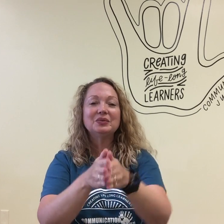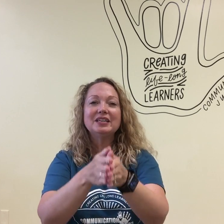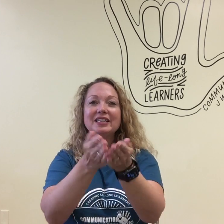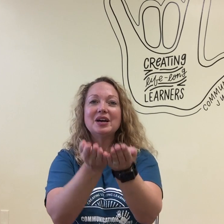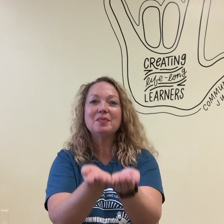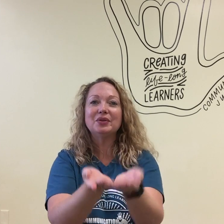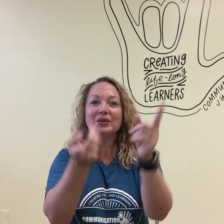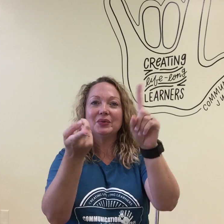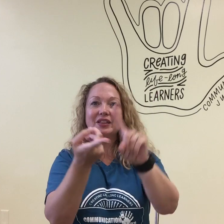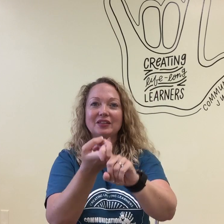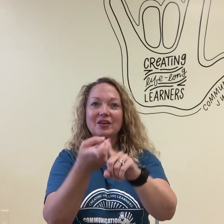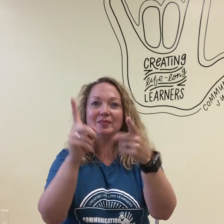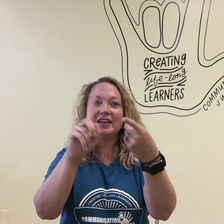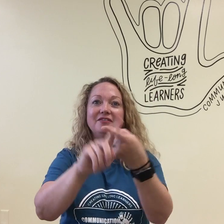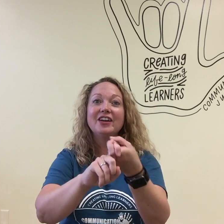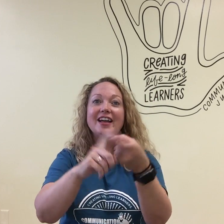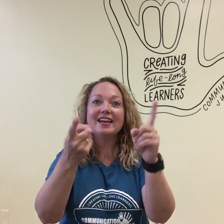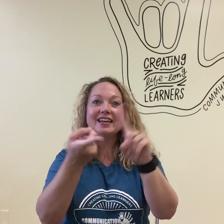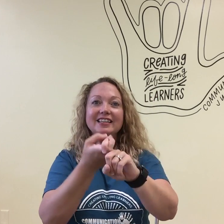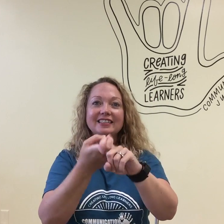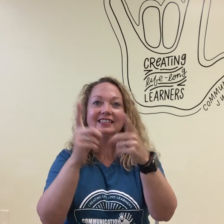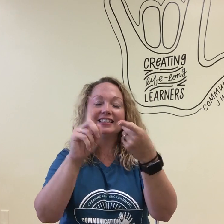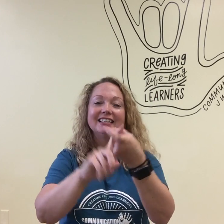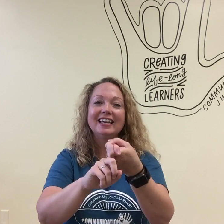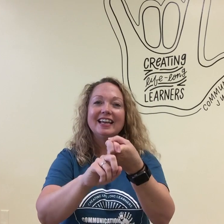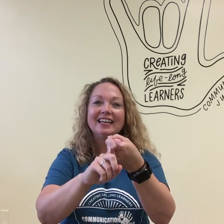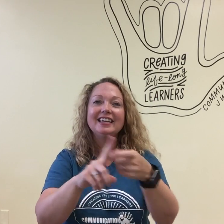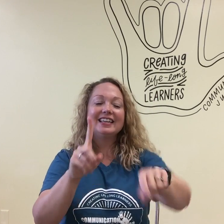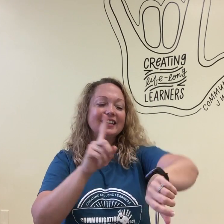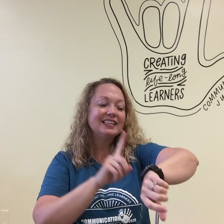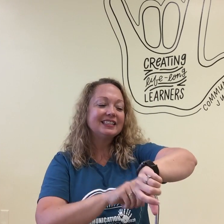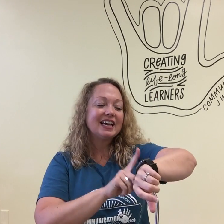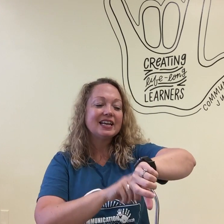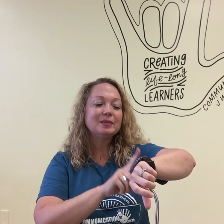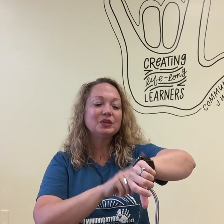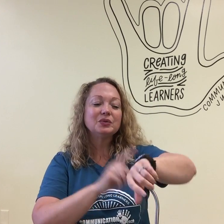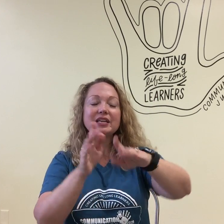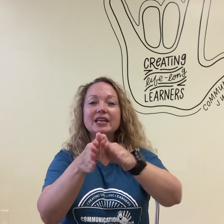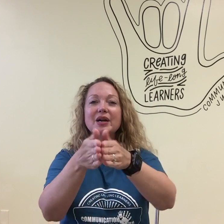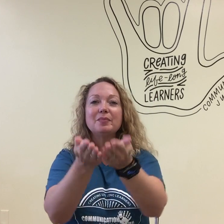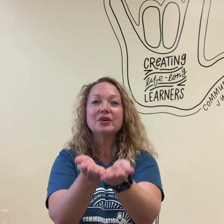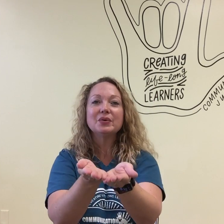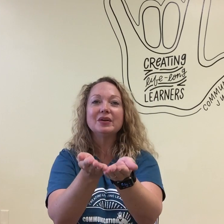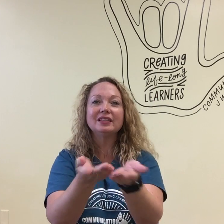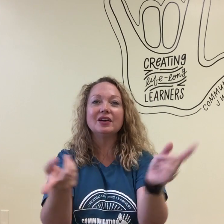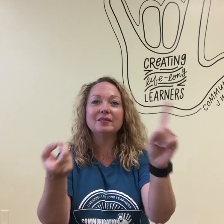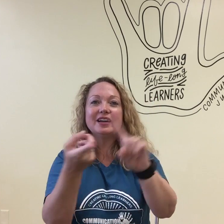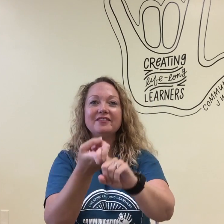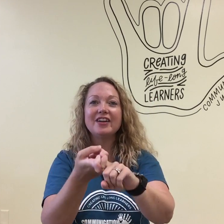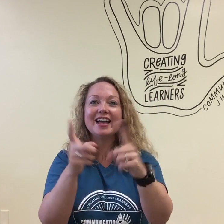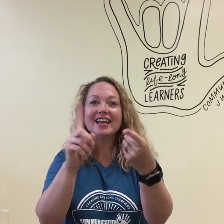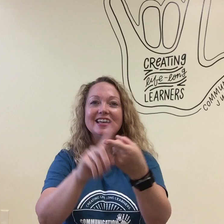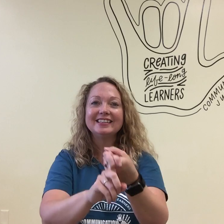read a book with all my friends. It is time to read a book with all my